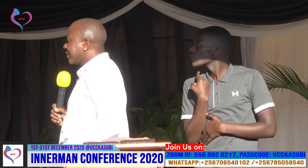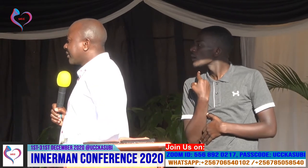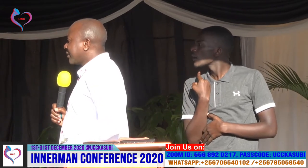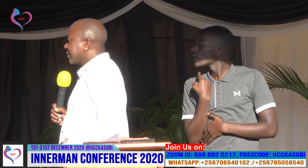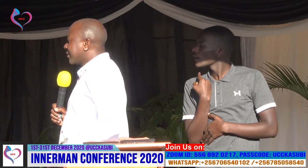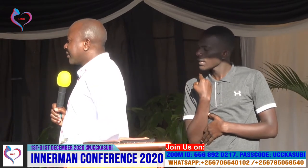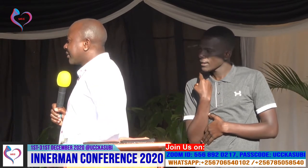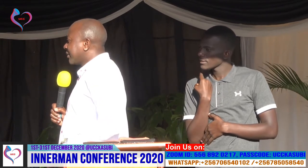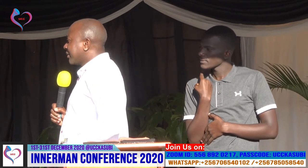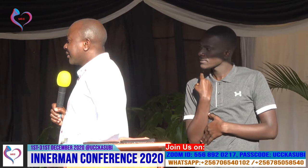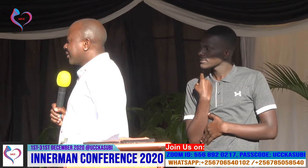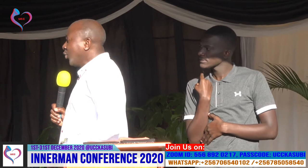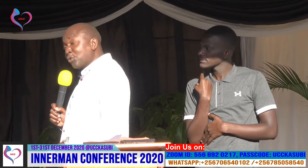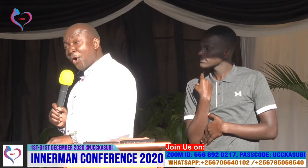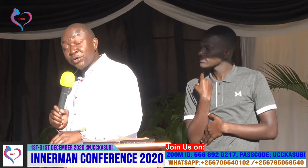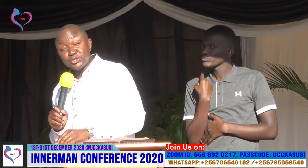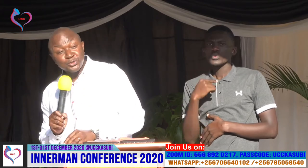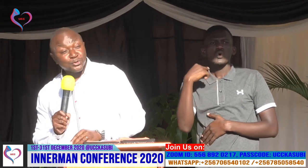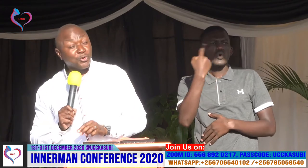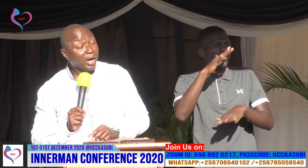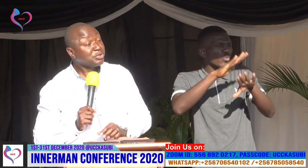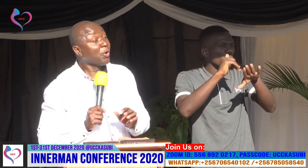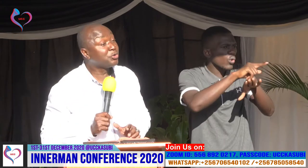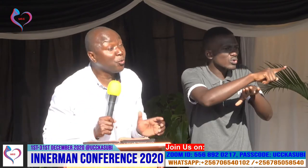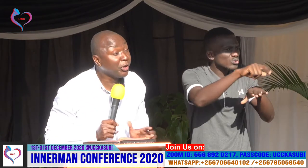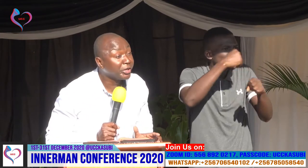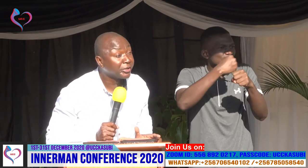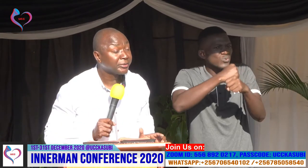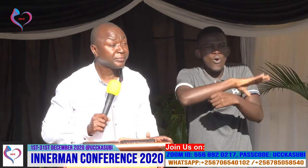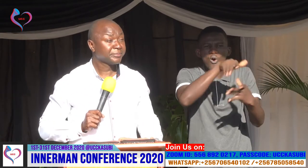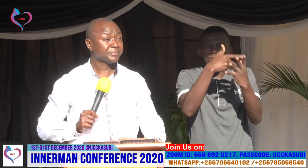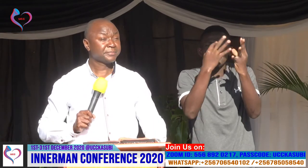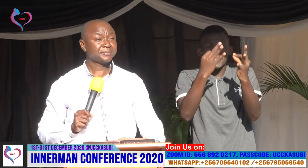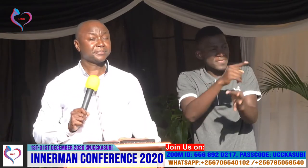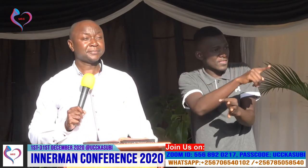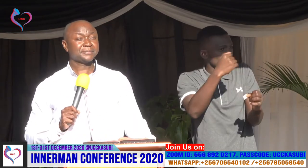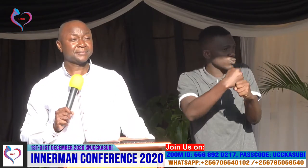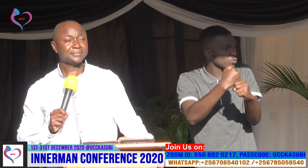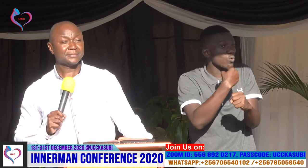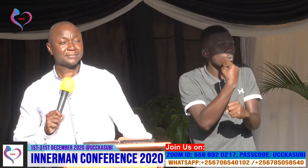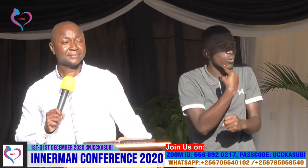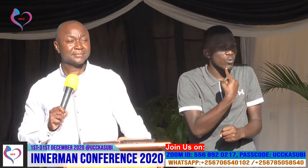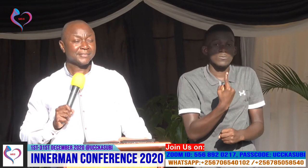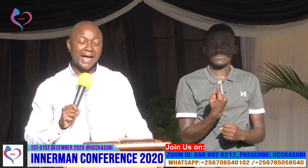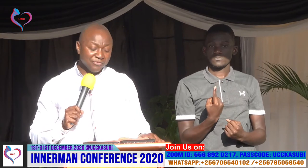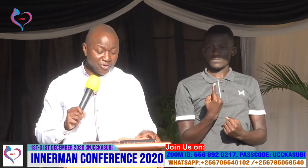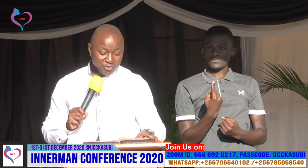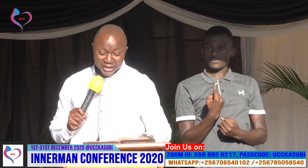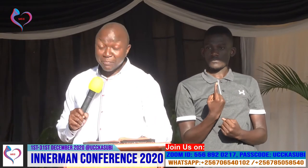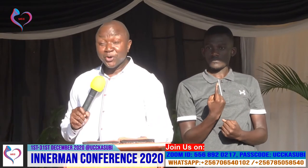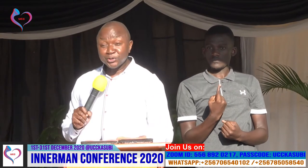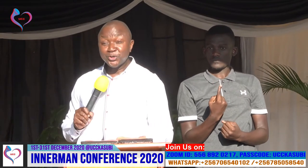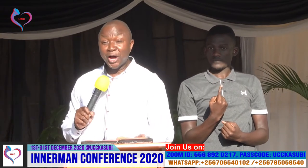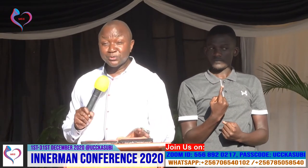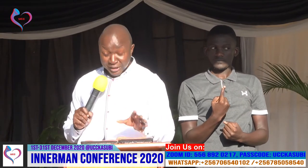kuba sinza? Who called you to do what you are doing? Ania kuita okole chocholi mukola? I have a